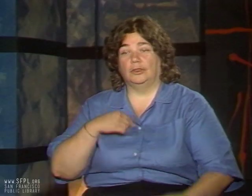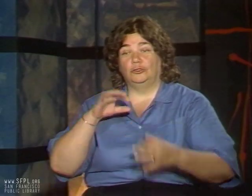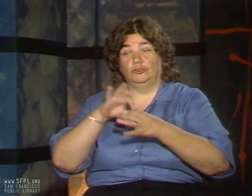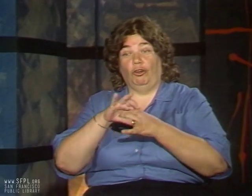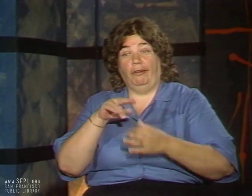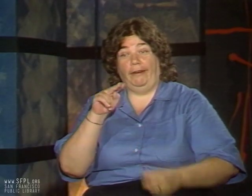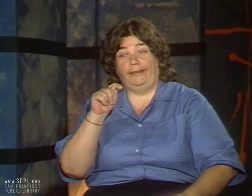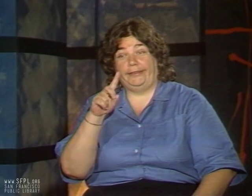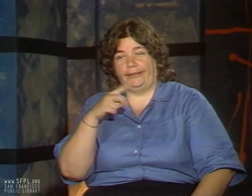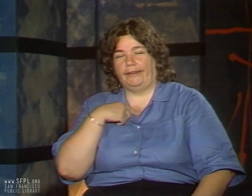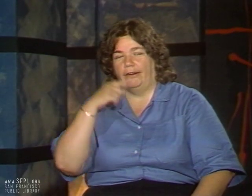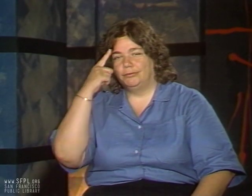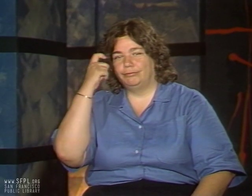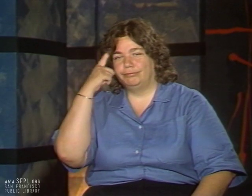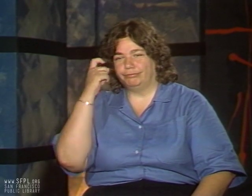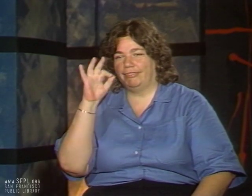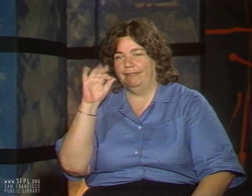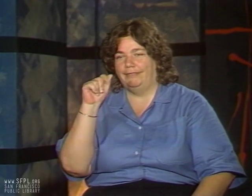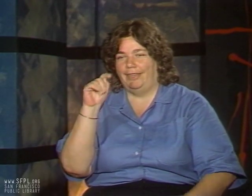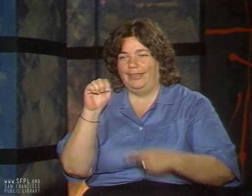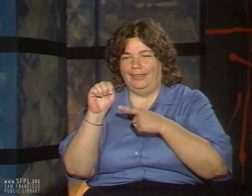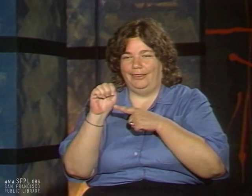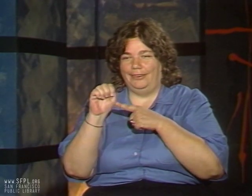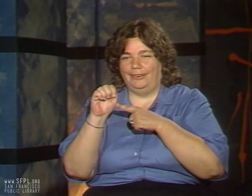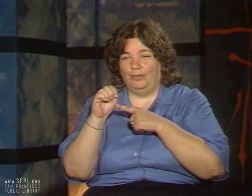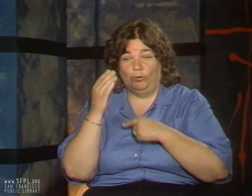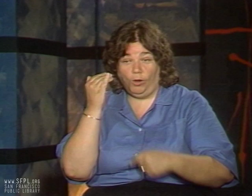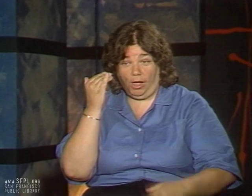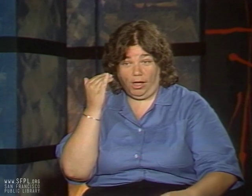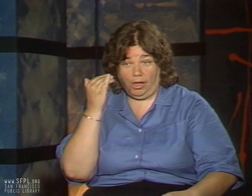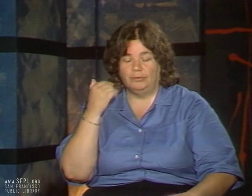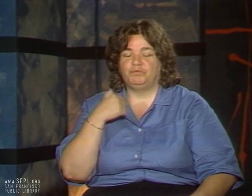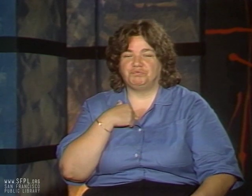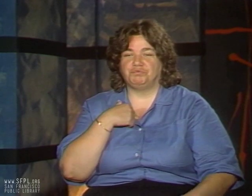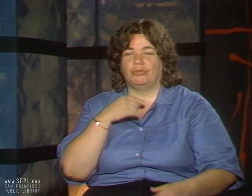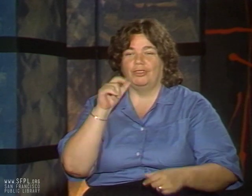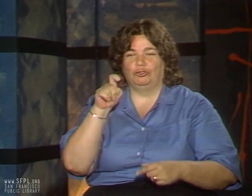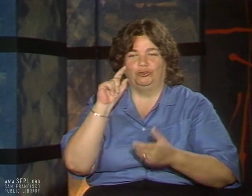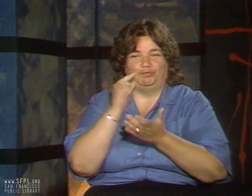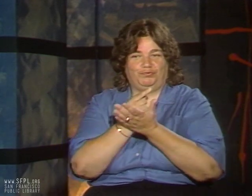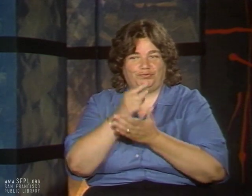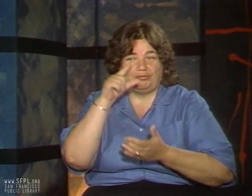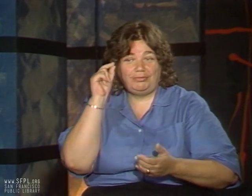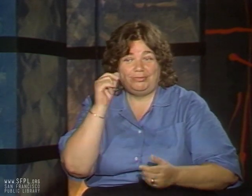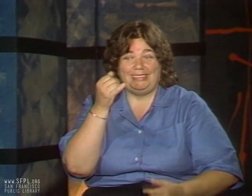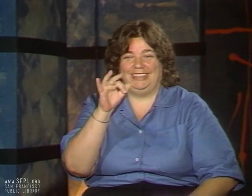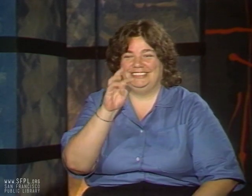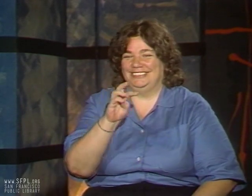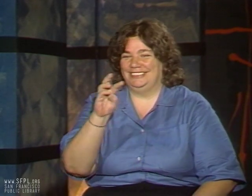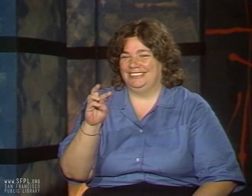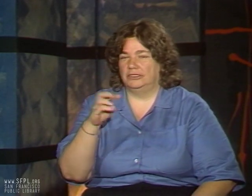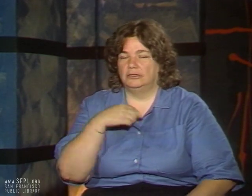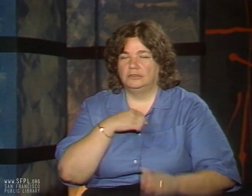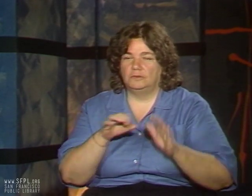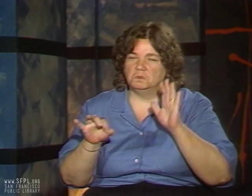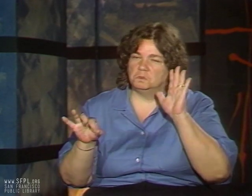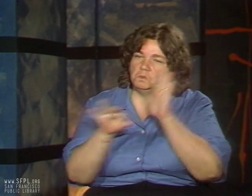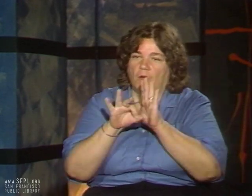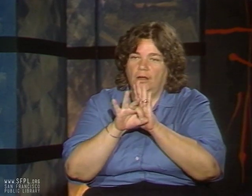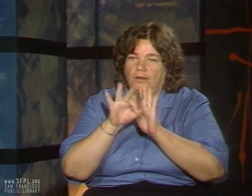the form of two catastrophes, that led me to National Theater of the Deaf. First, I should have graduated from Gallaudet College in 1966, but